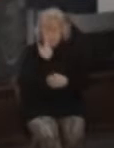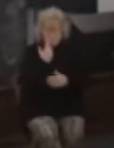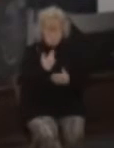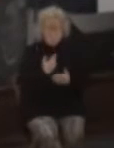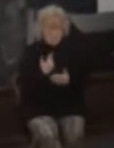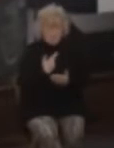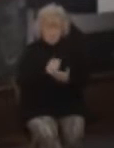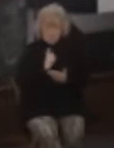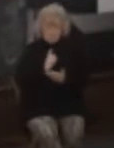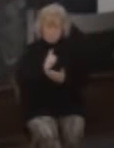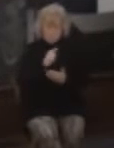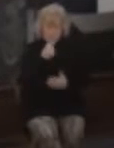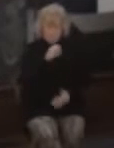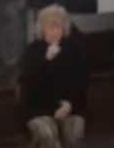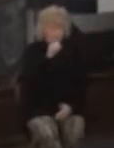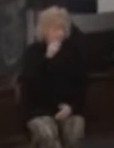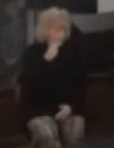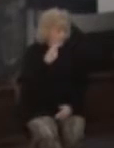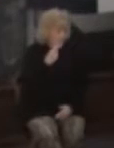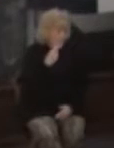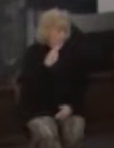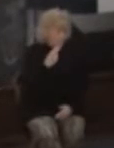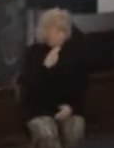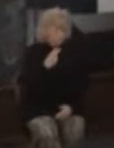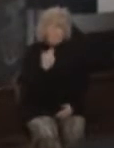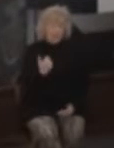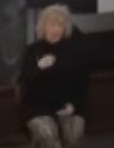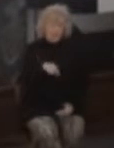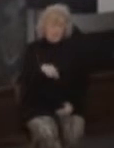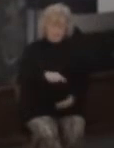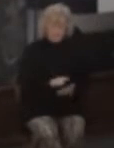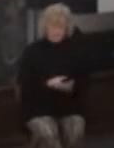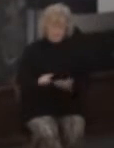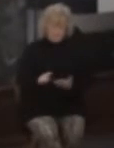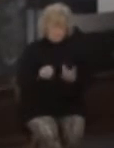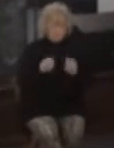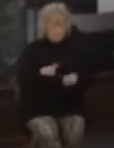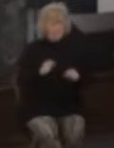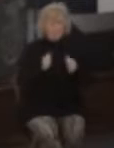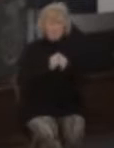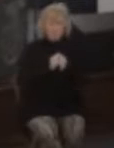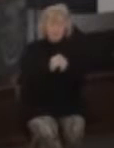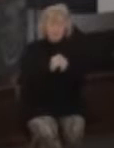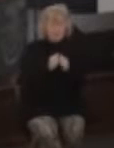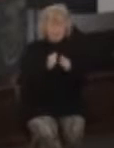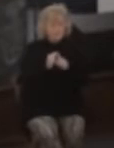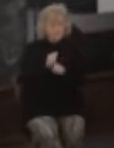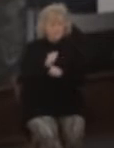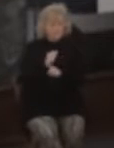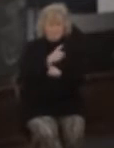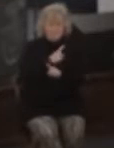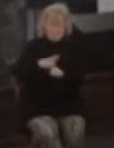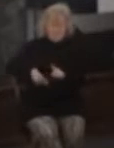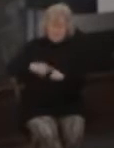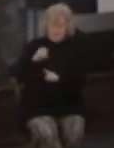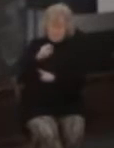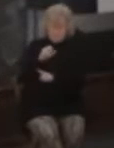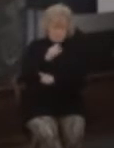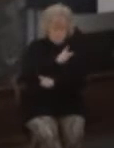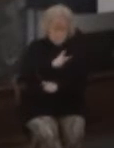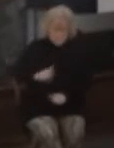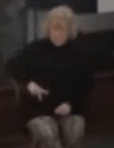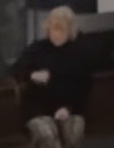week, we will see what happened between David and Saul as a direct result of David's victory